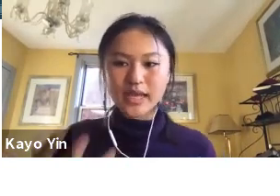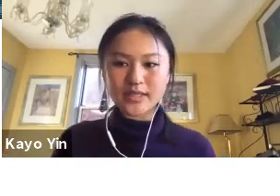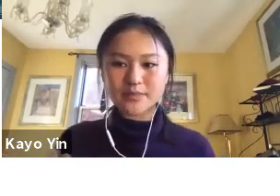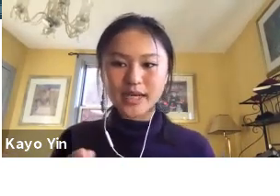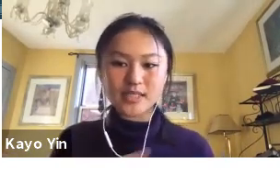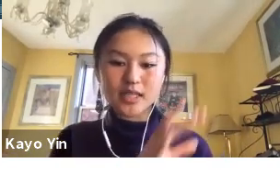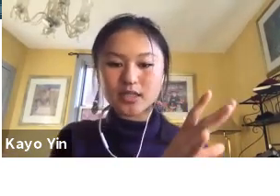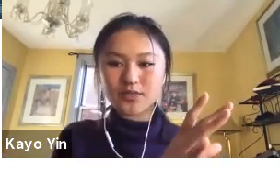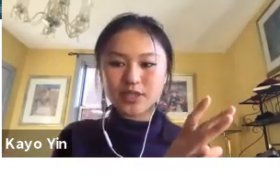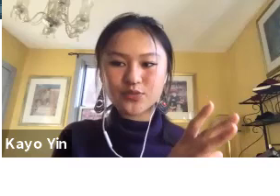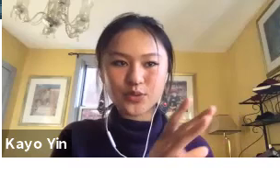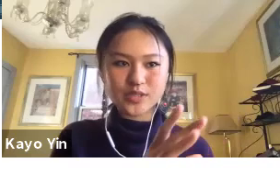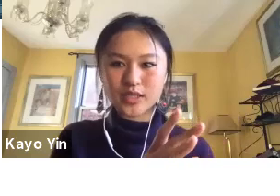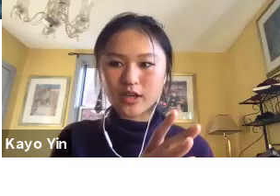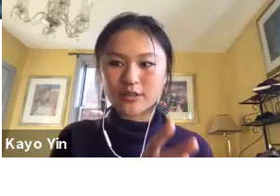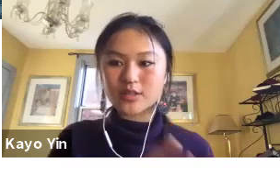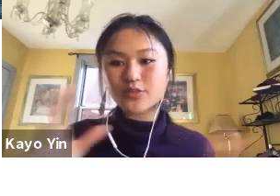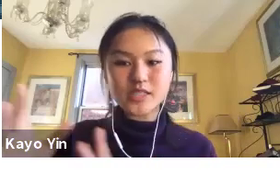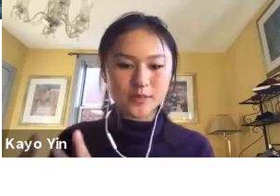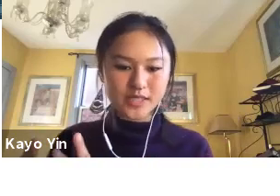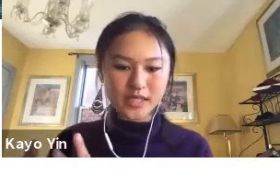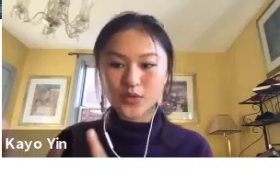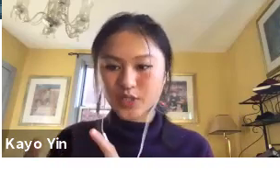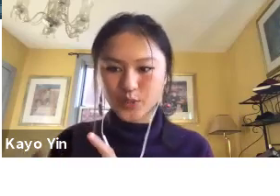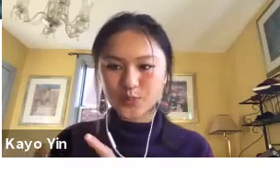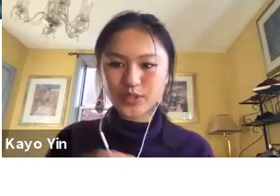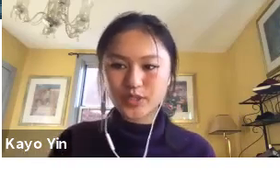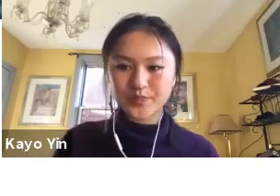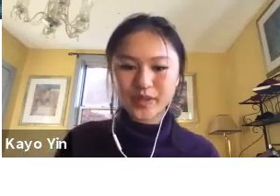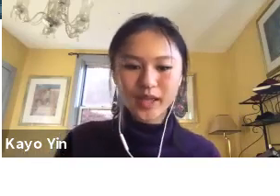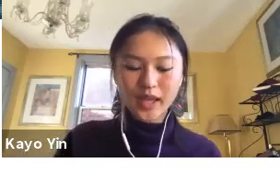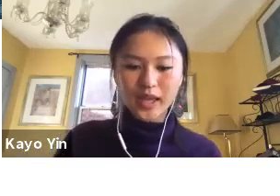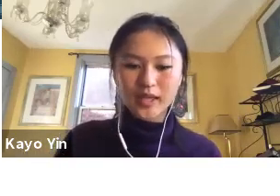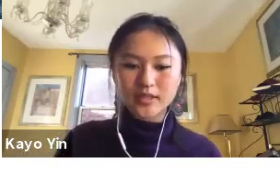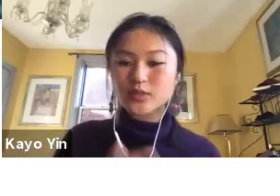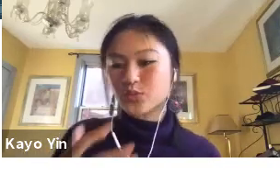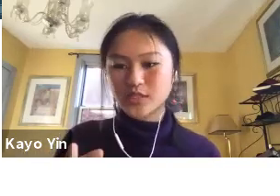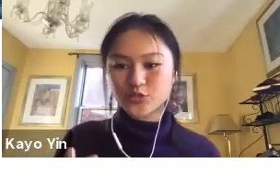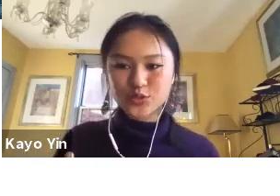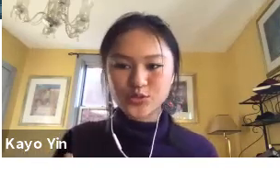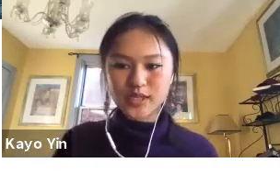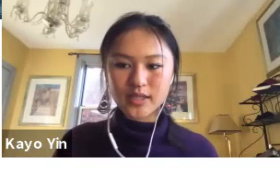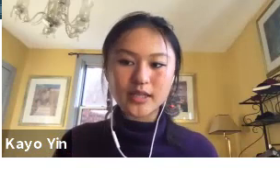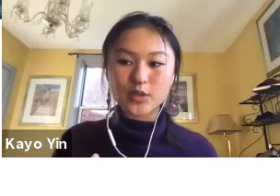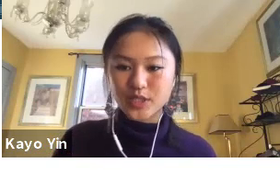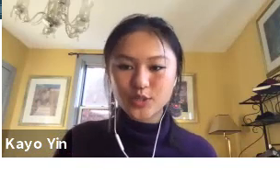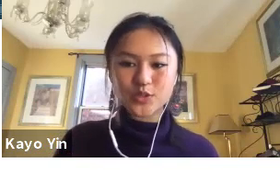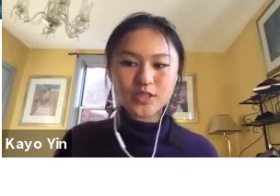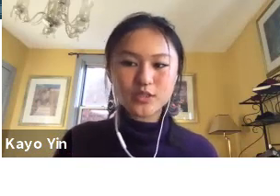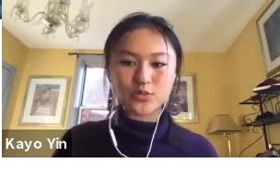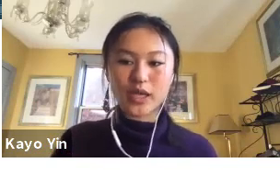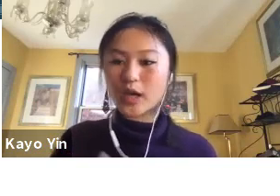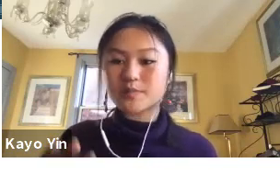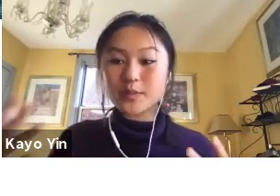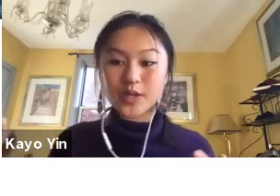processes data by selectively focusing on different subsets of the input. And it was introduced in the NLP